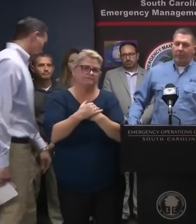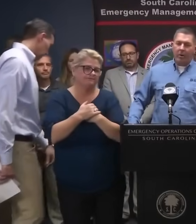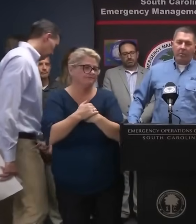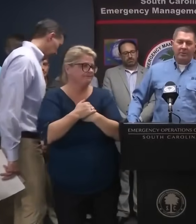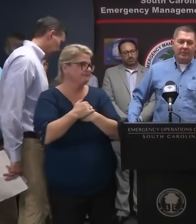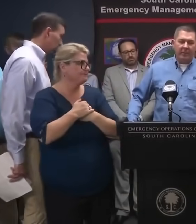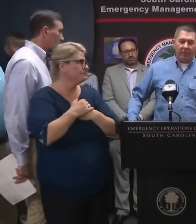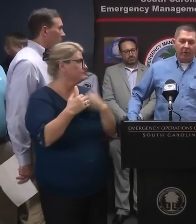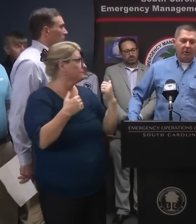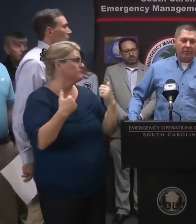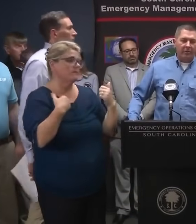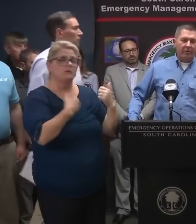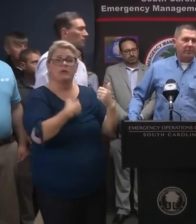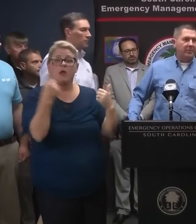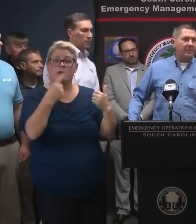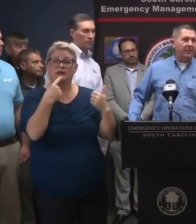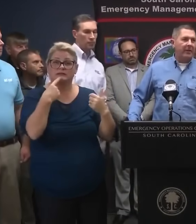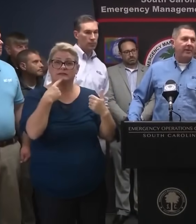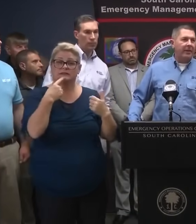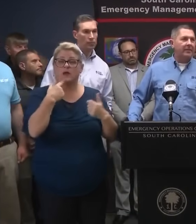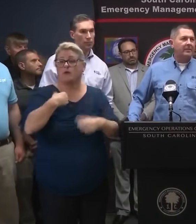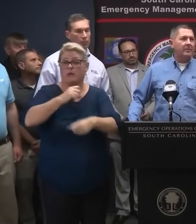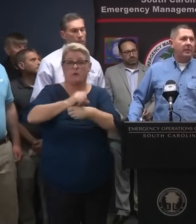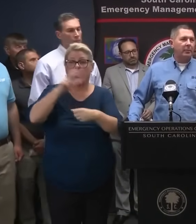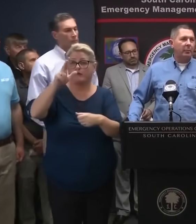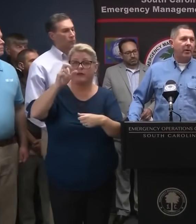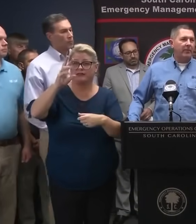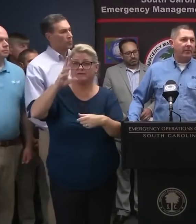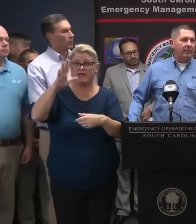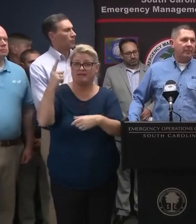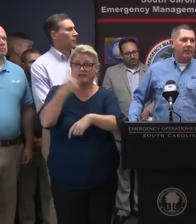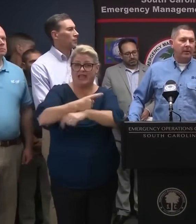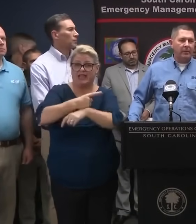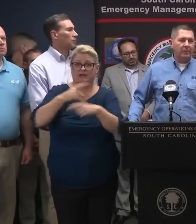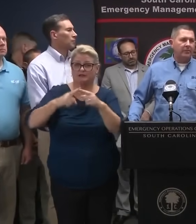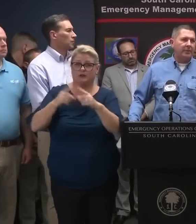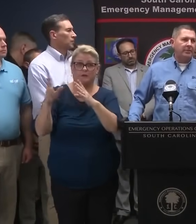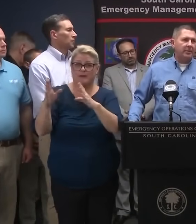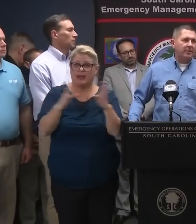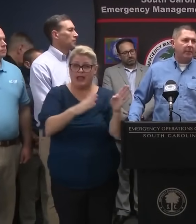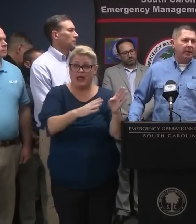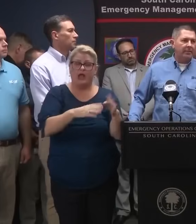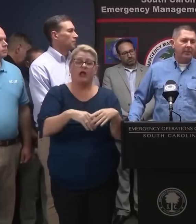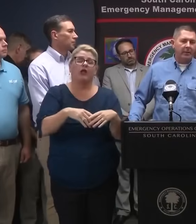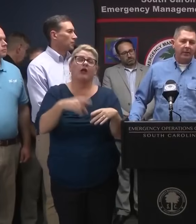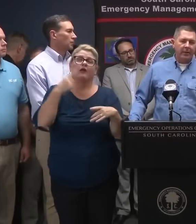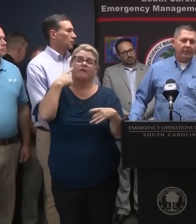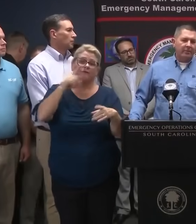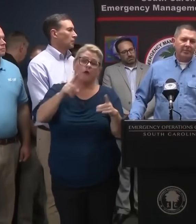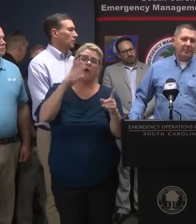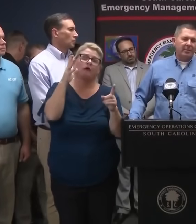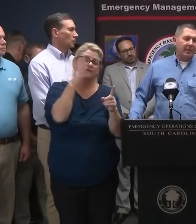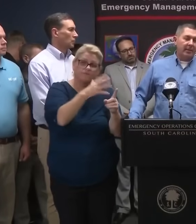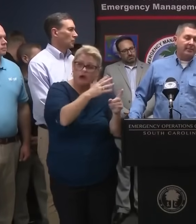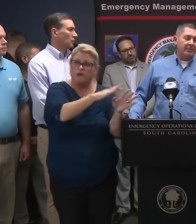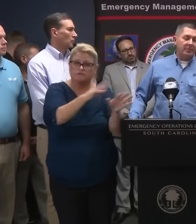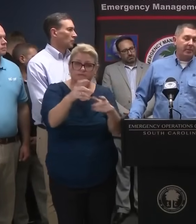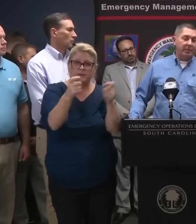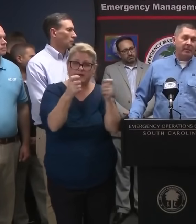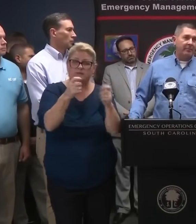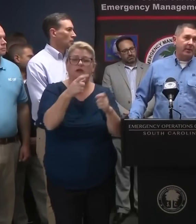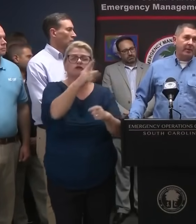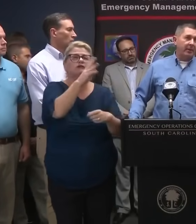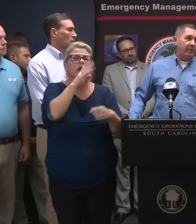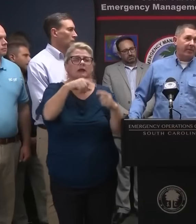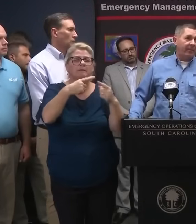improve that? Well, we always say we work 365 days to prepare for this, and that includes vegetation management. The transmission lines that you